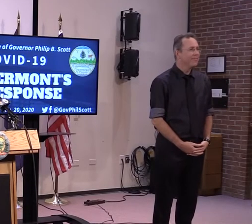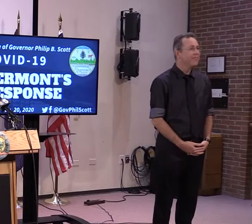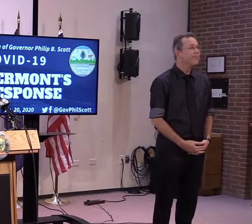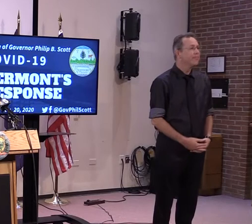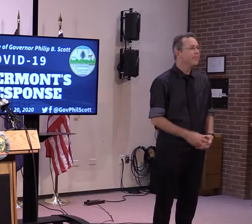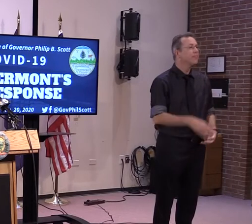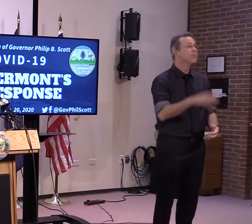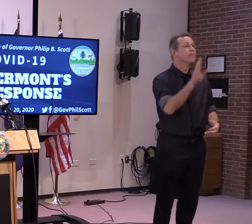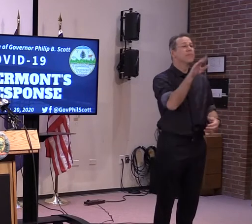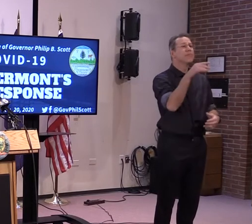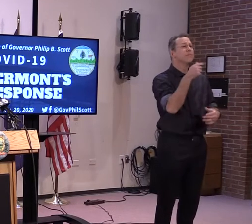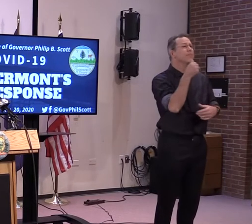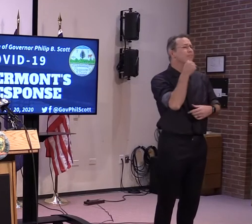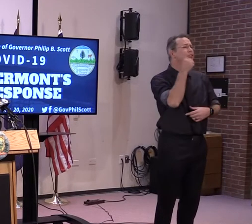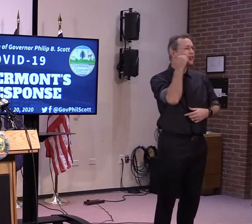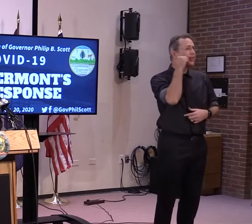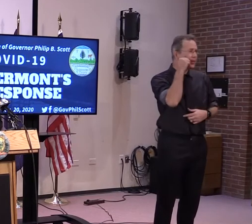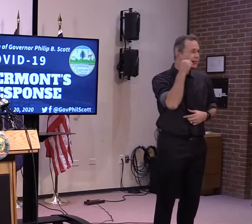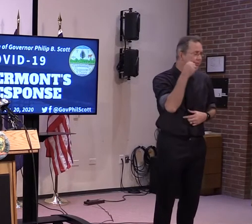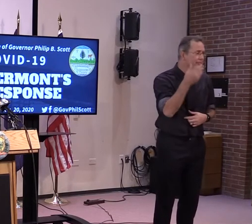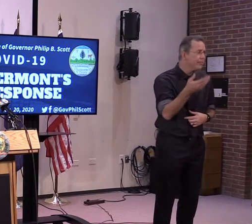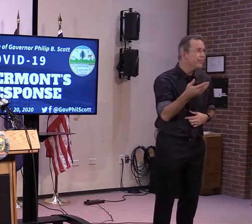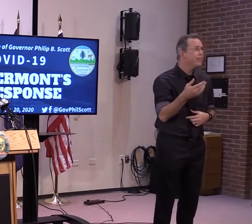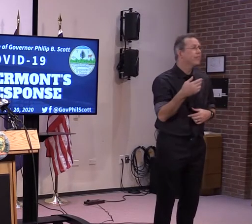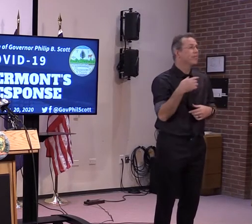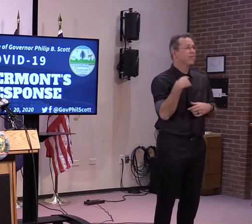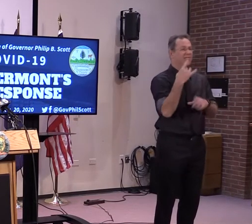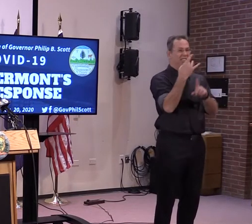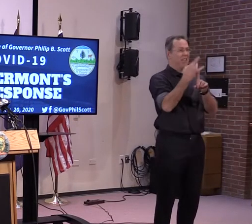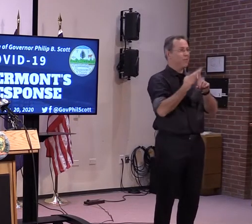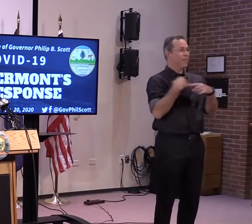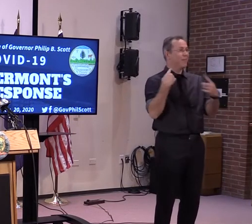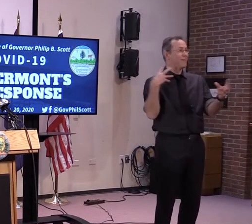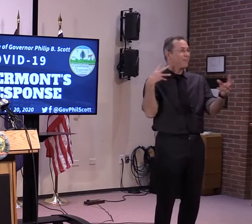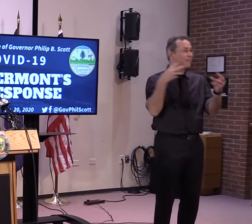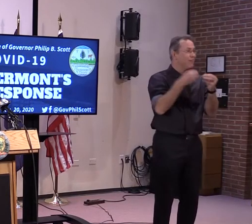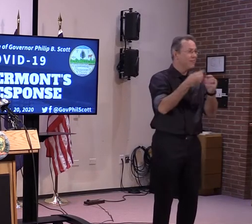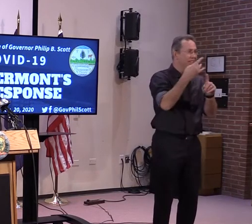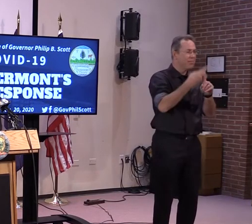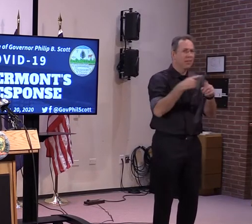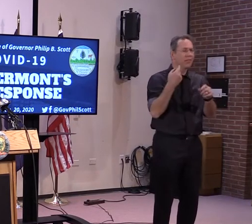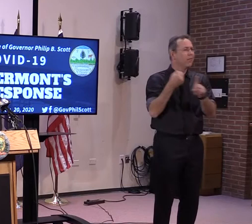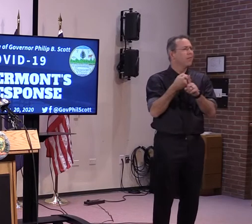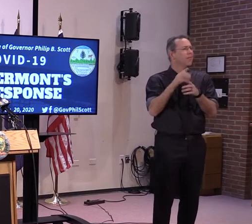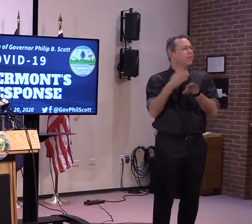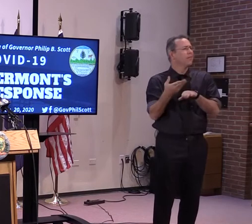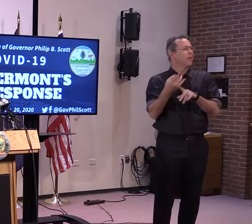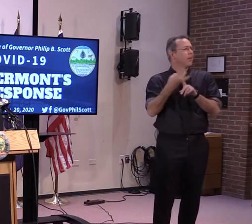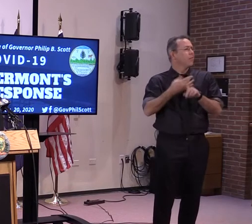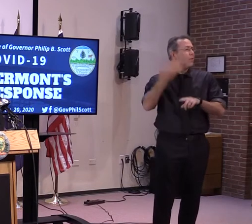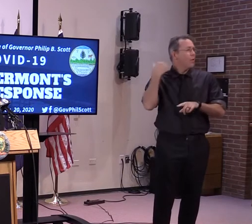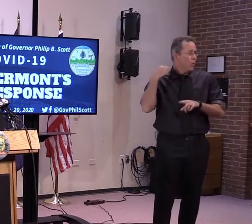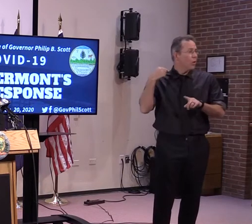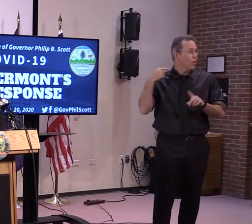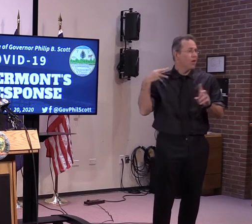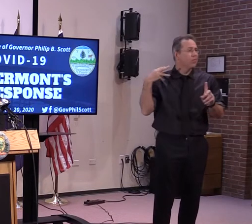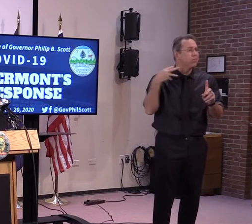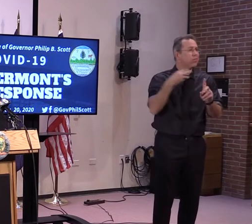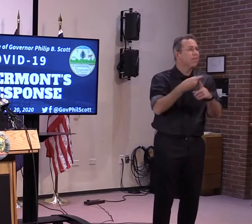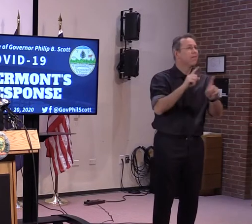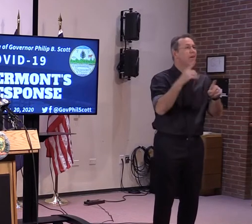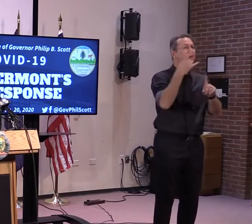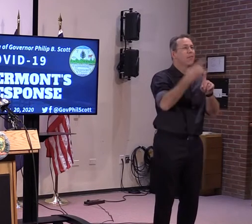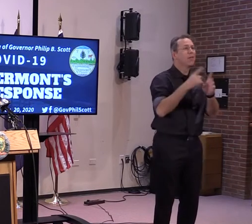Yesterday, as we marked 8 months since our first deaths from COVID-19, we lost another Vermonter,